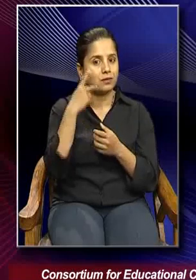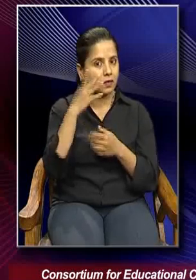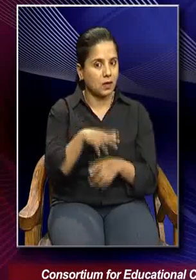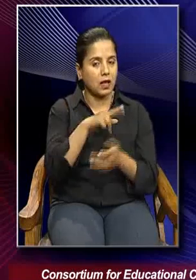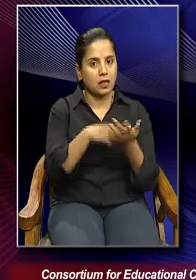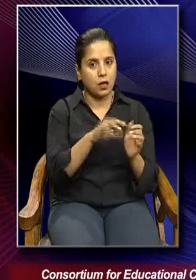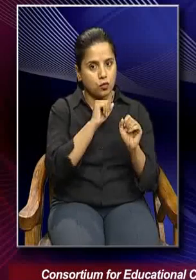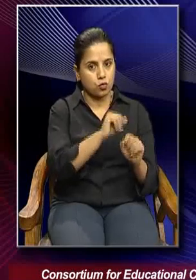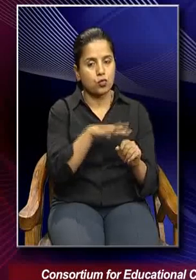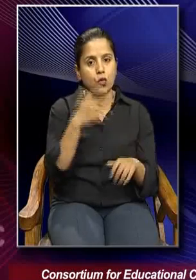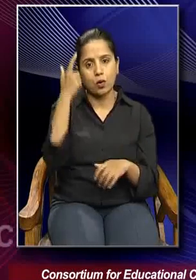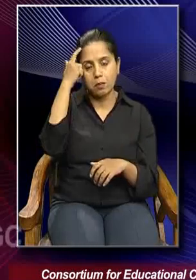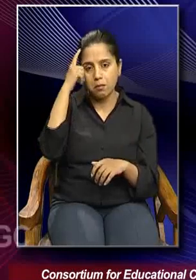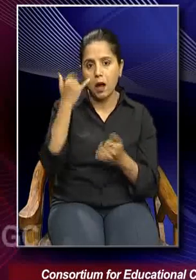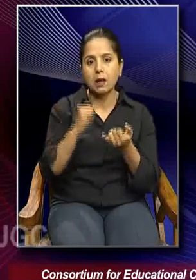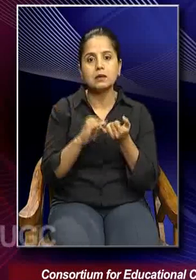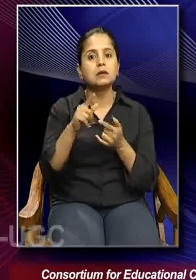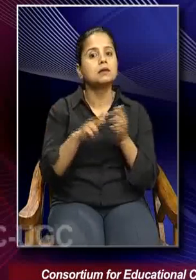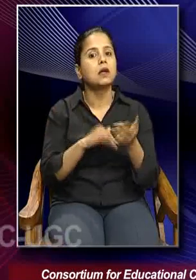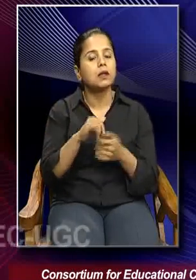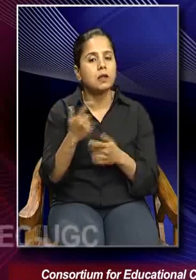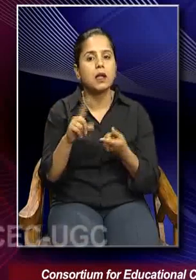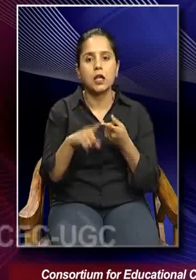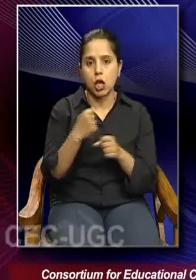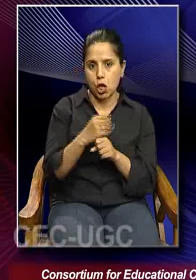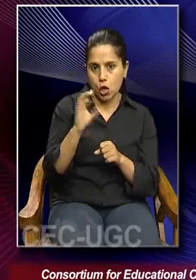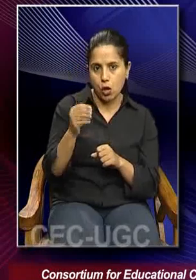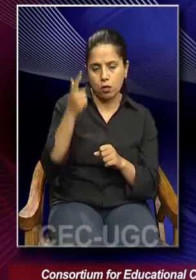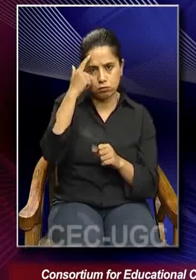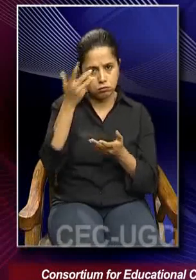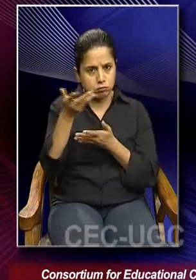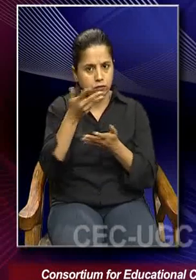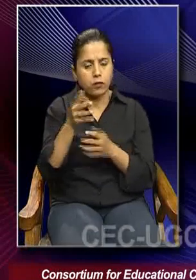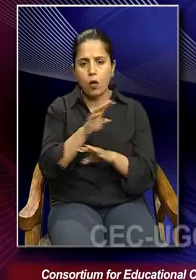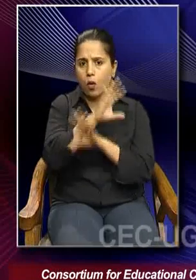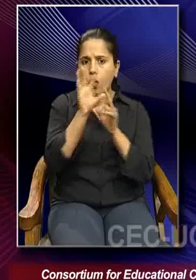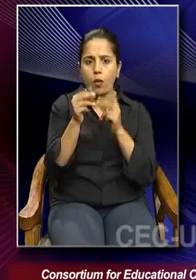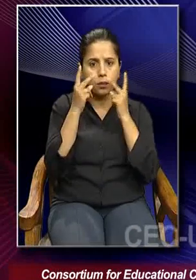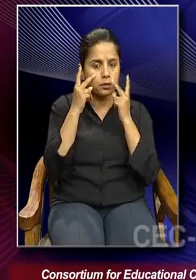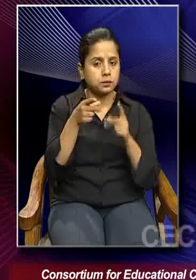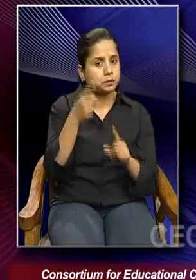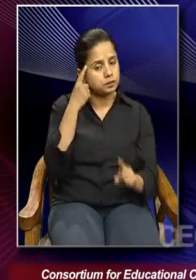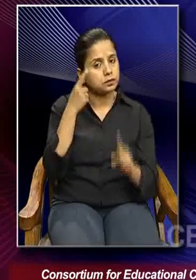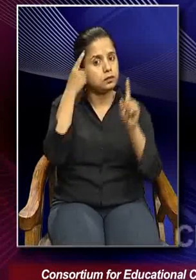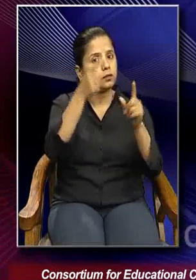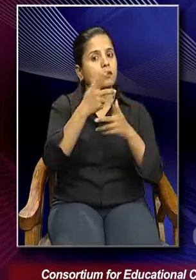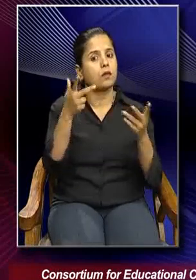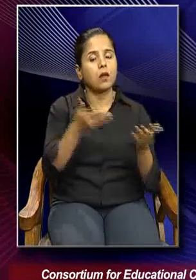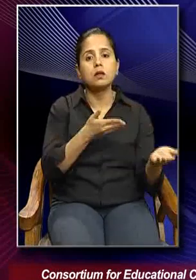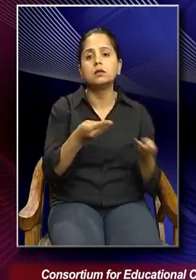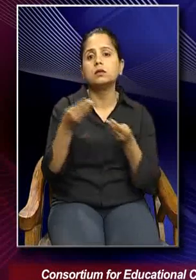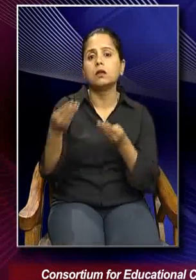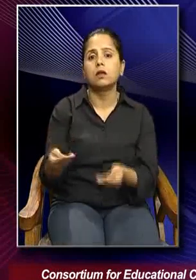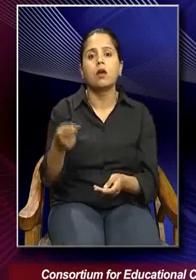the senses, the mind, the ego, intellect, all these things, their aim is to serve